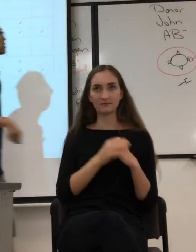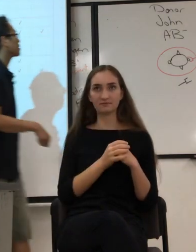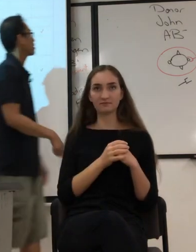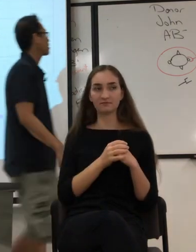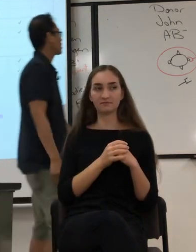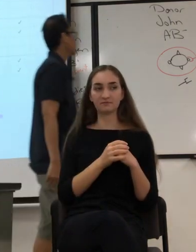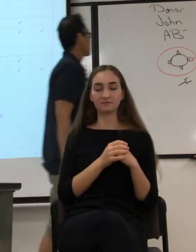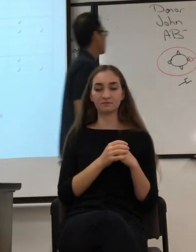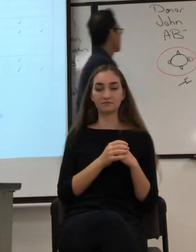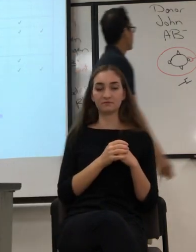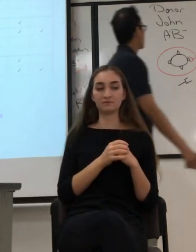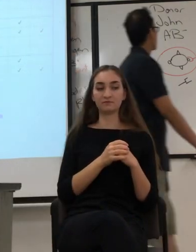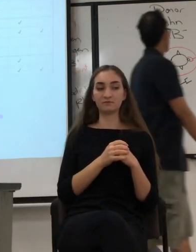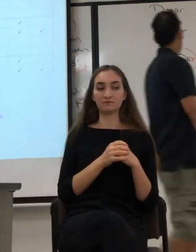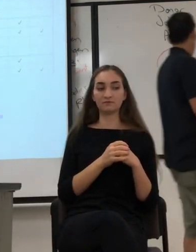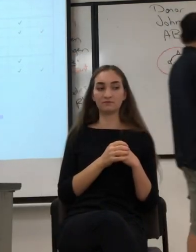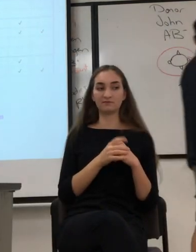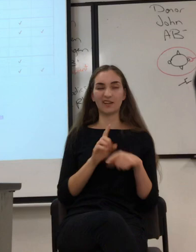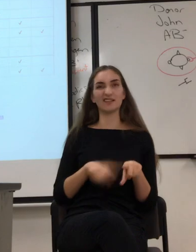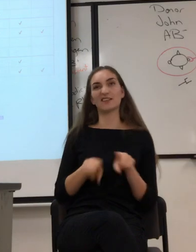reason.